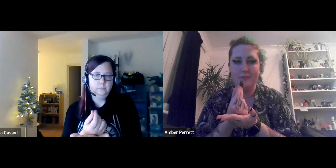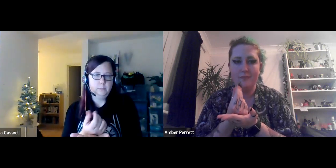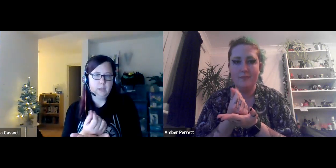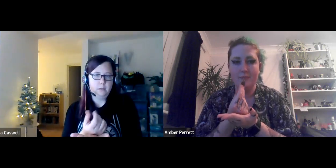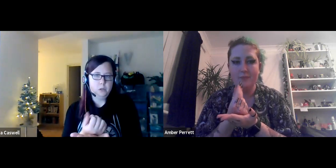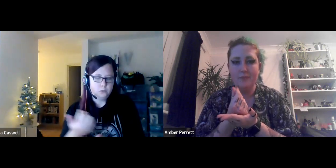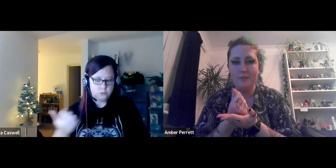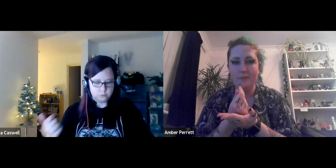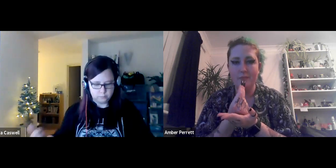How much?